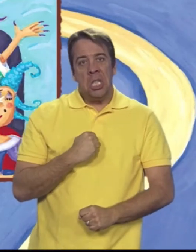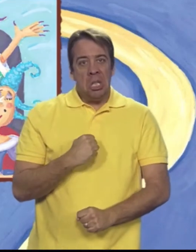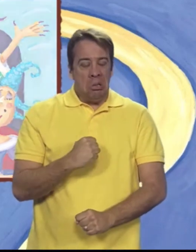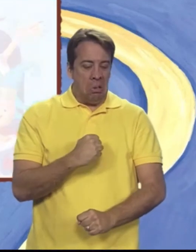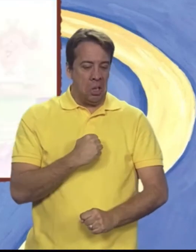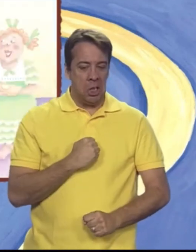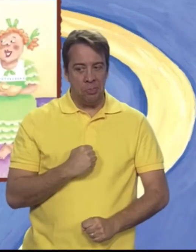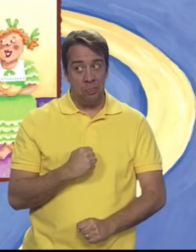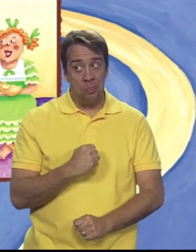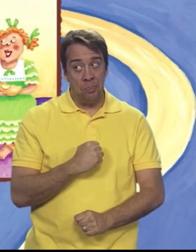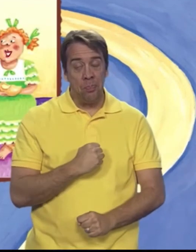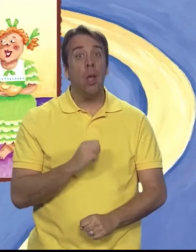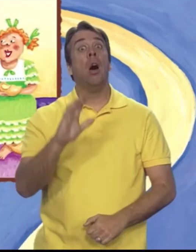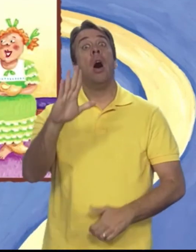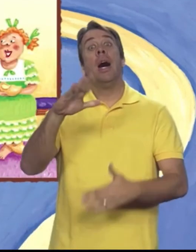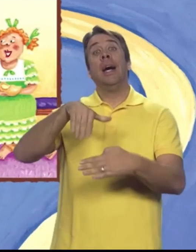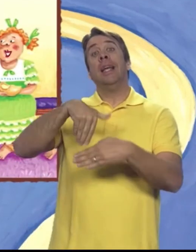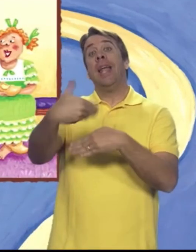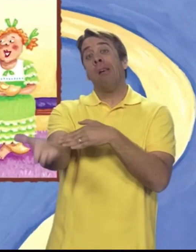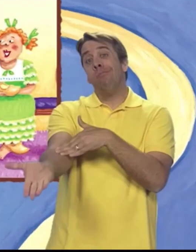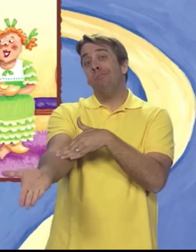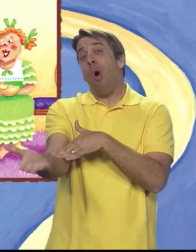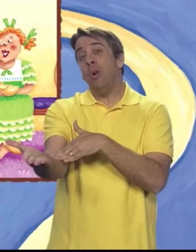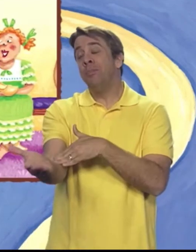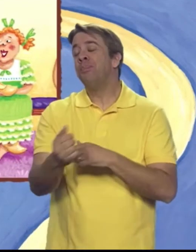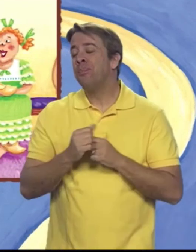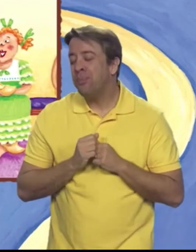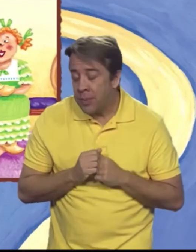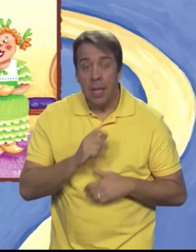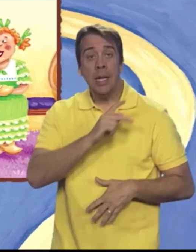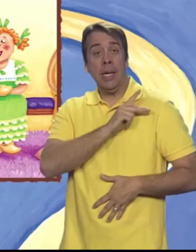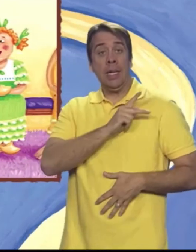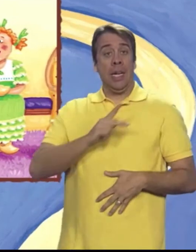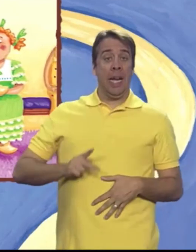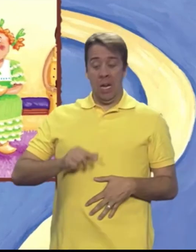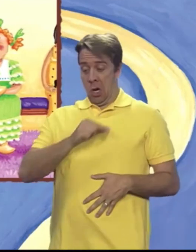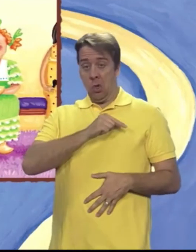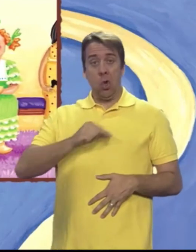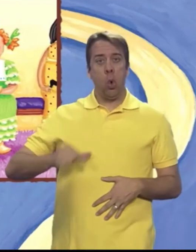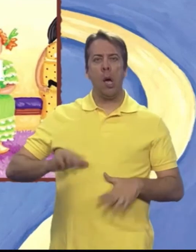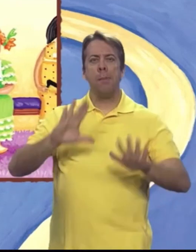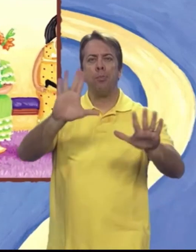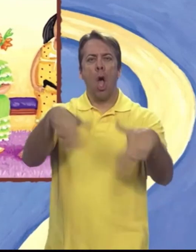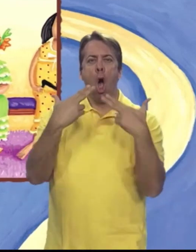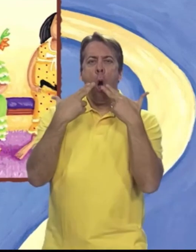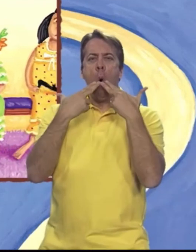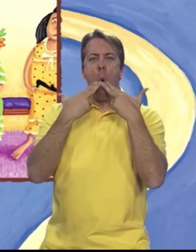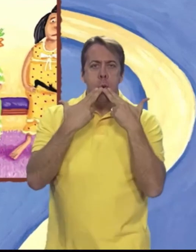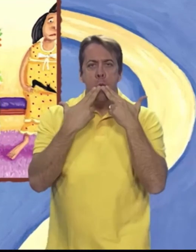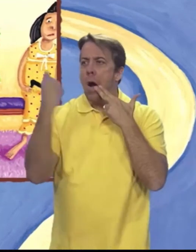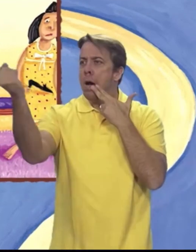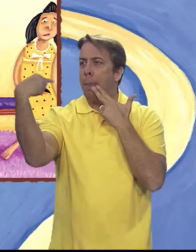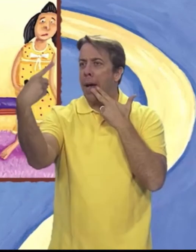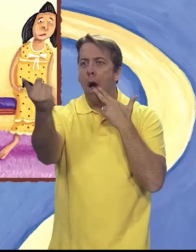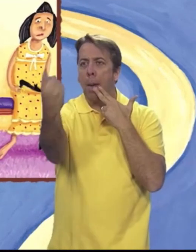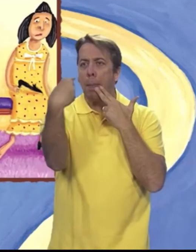The very next day, the king and queen invited all the townspeople to the palace gates. A